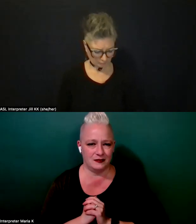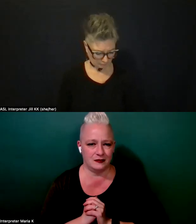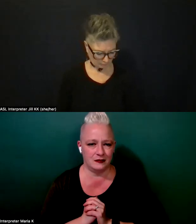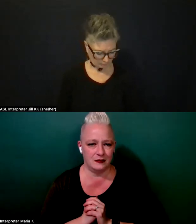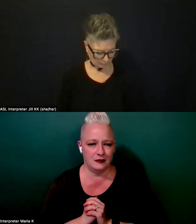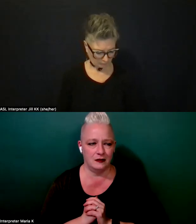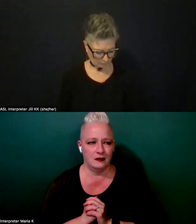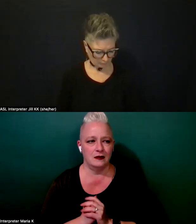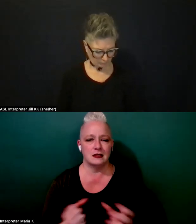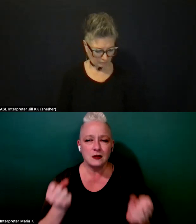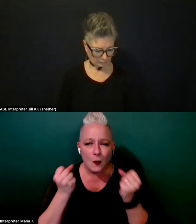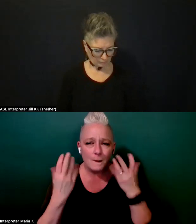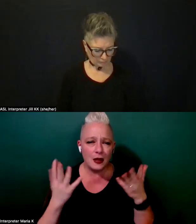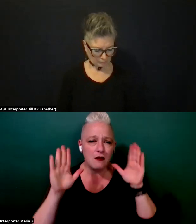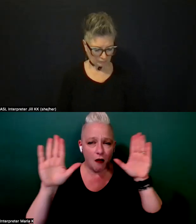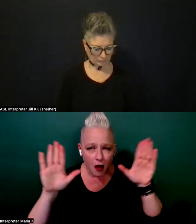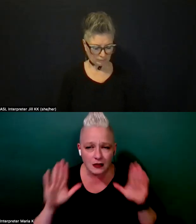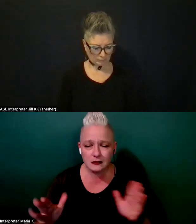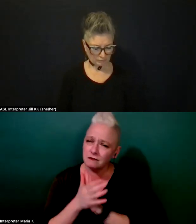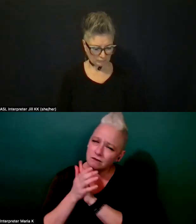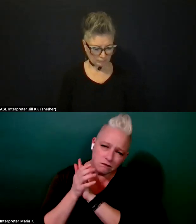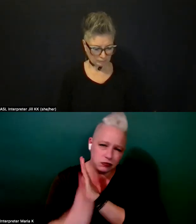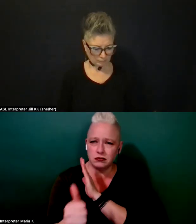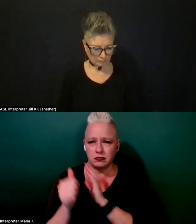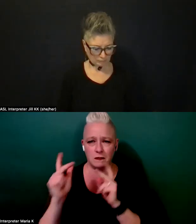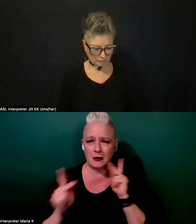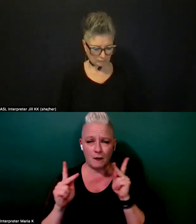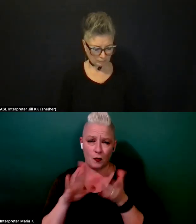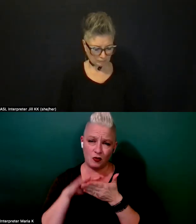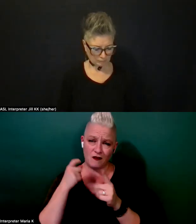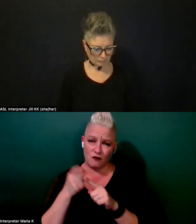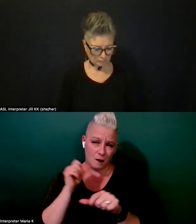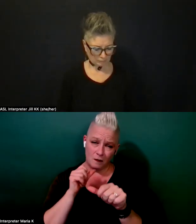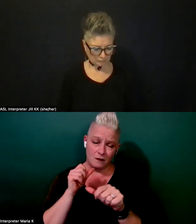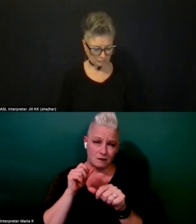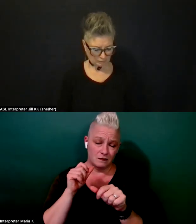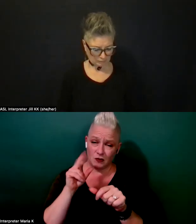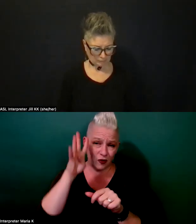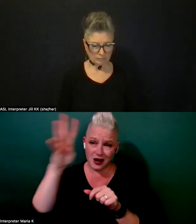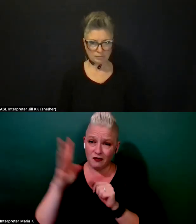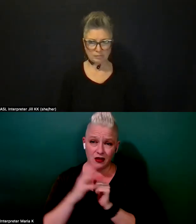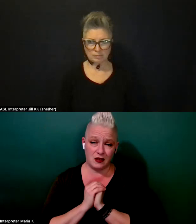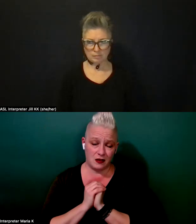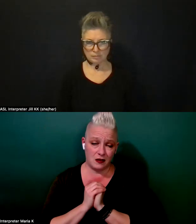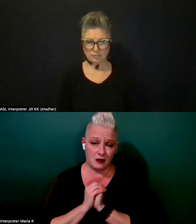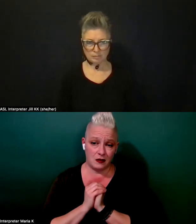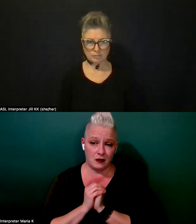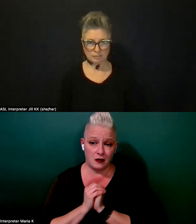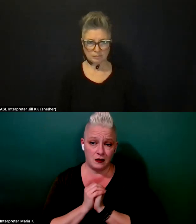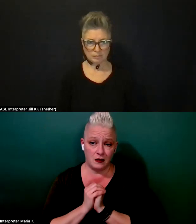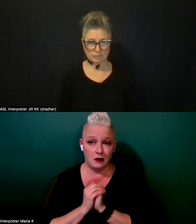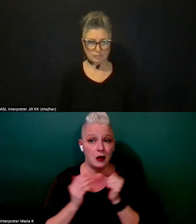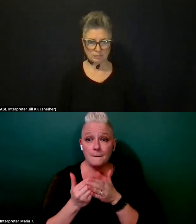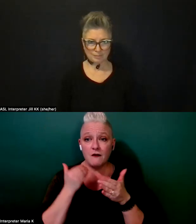many awesome, amazing, talented people that we can all learn from creatively. Um, and like before I do my